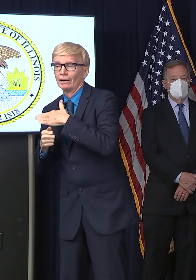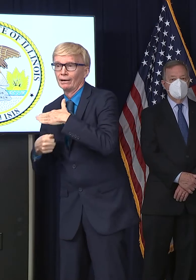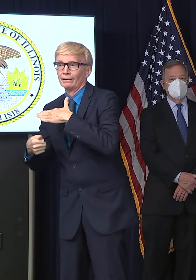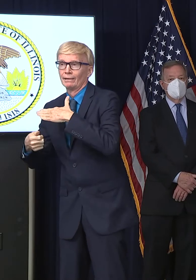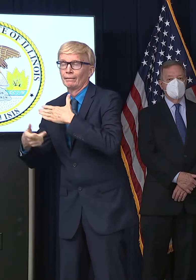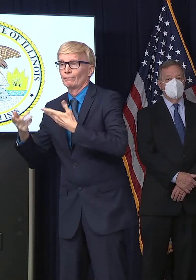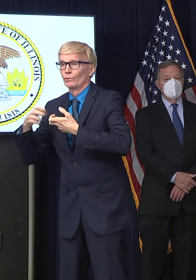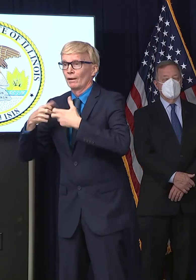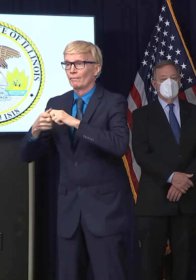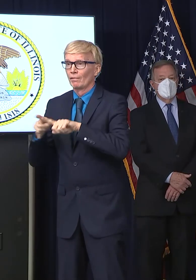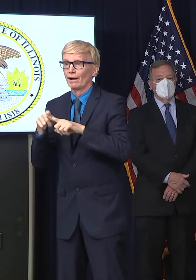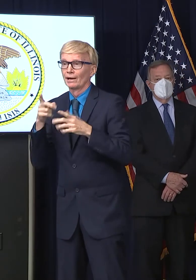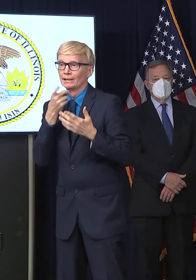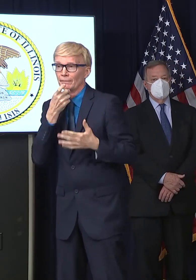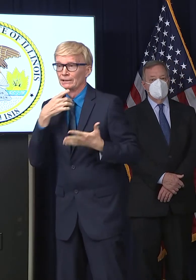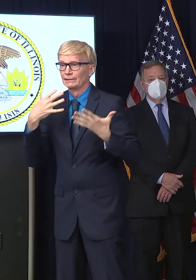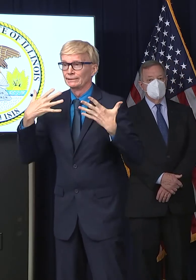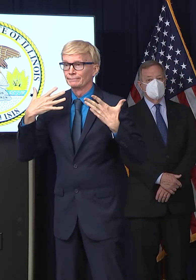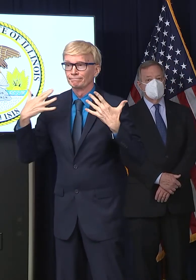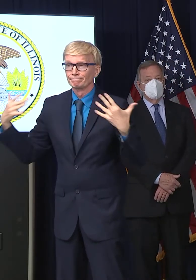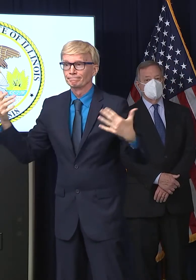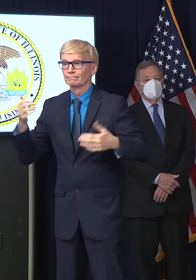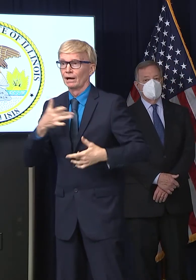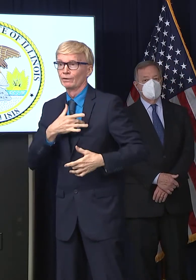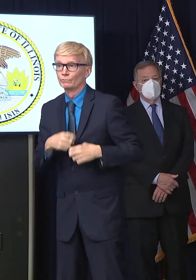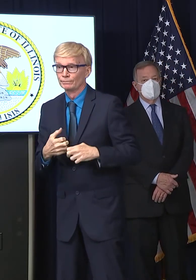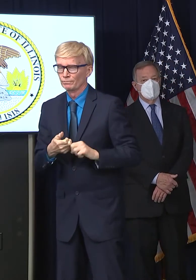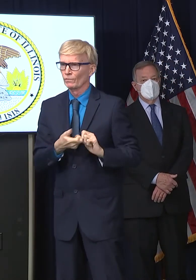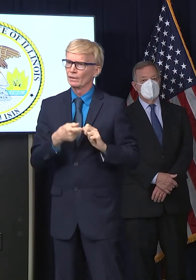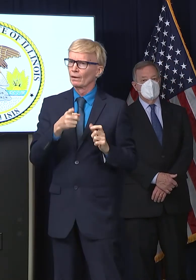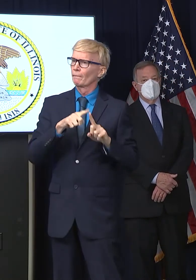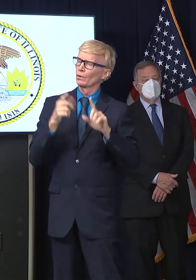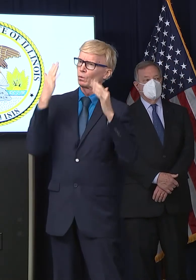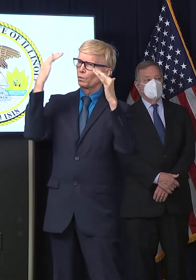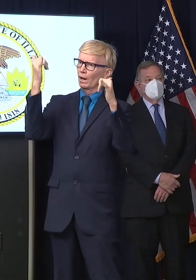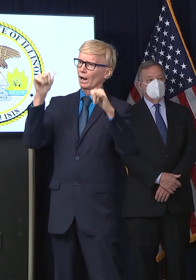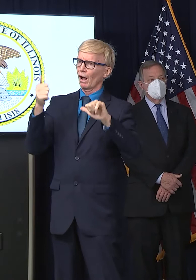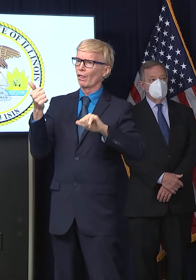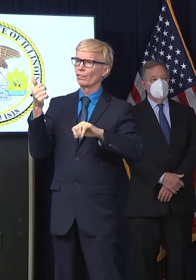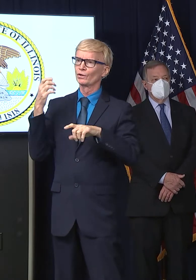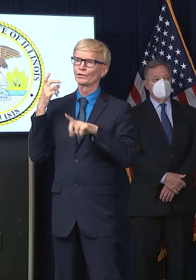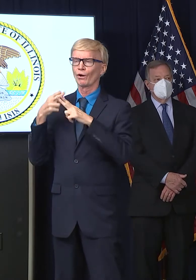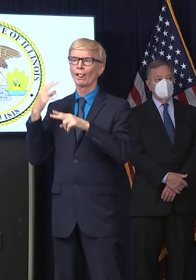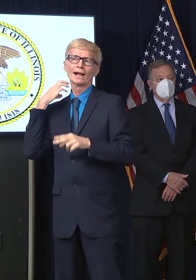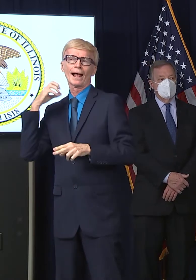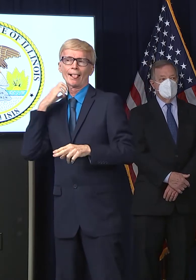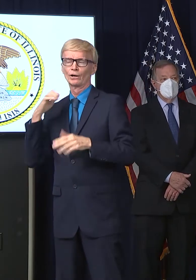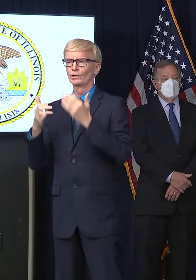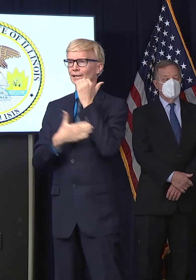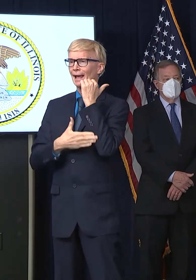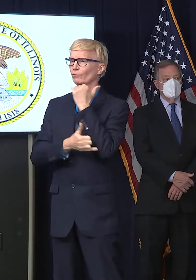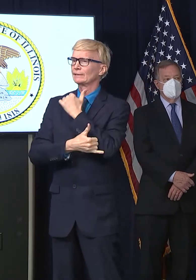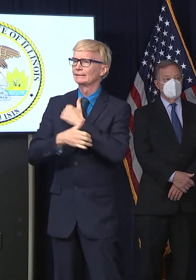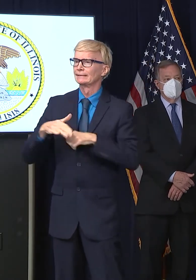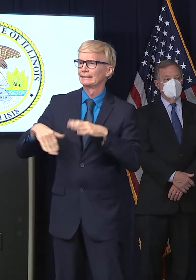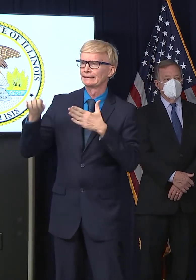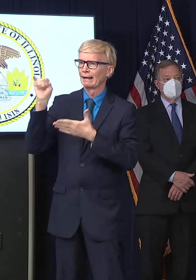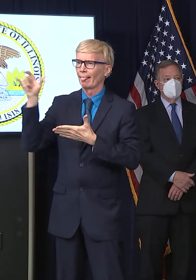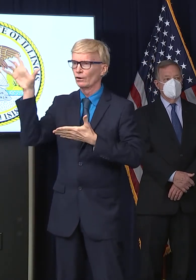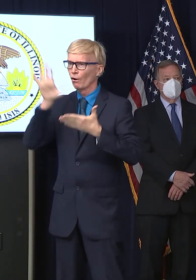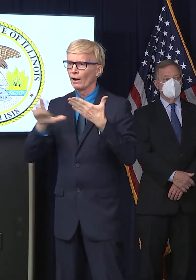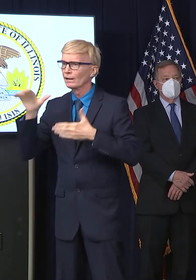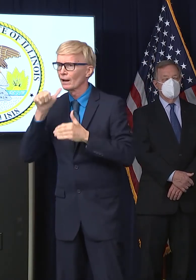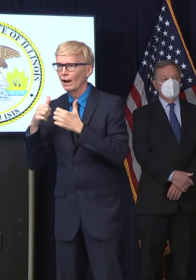statewide, but the city and the county and the collar counties have not been able to open up. But most of the counties of the state of